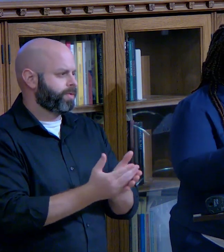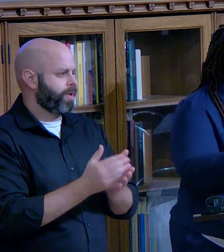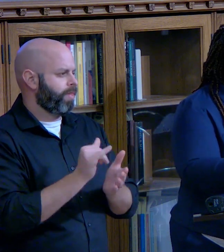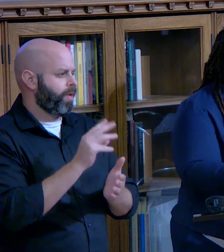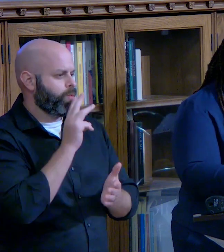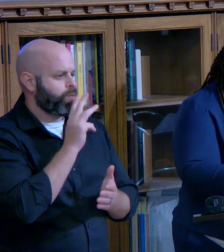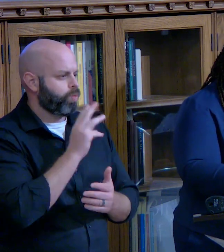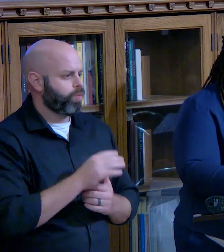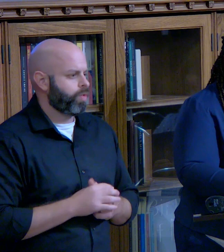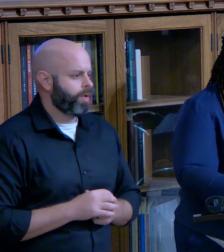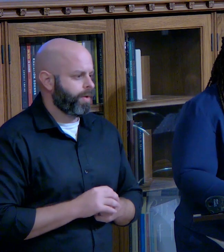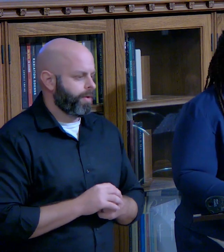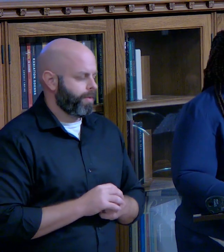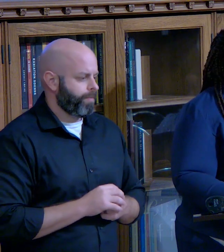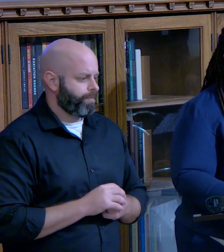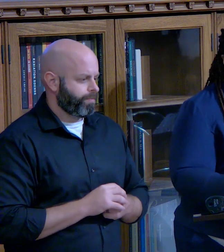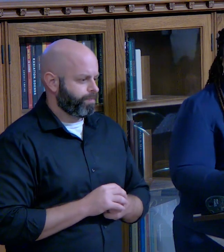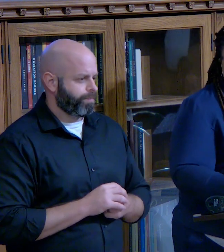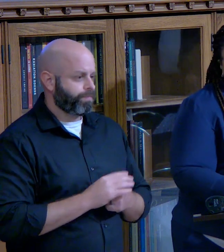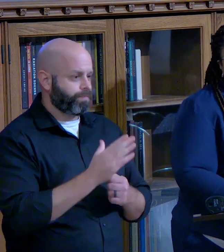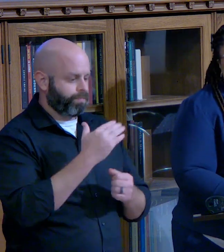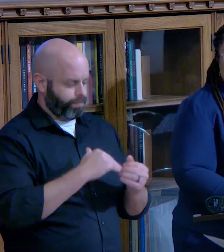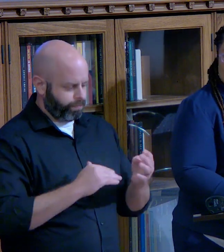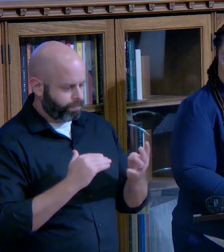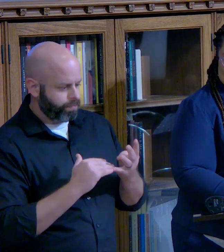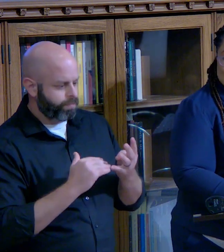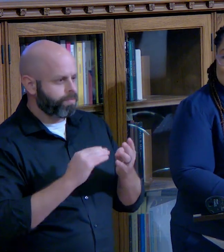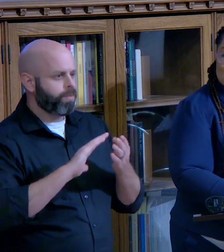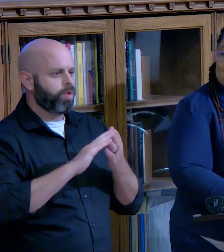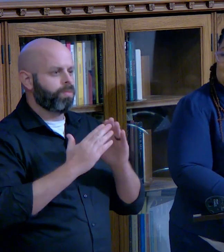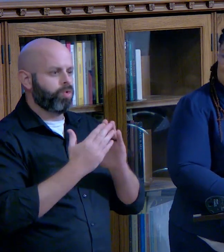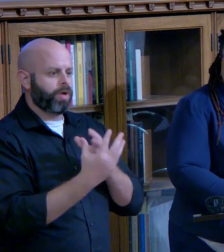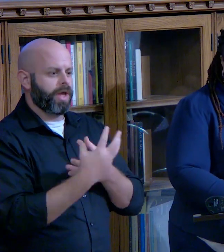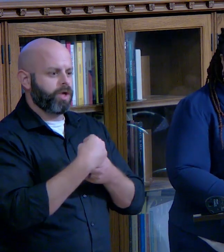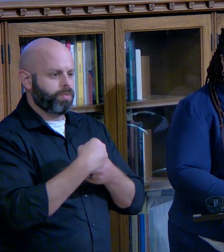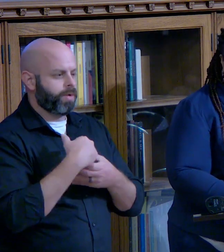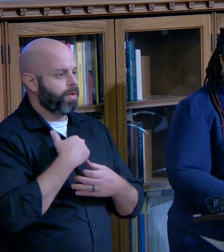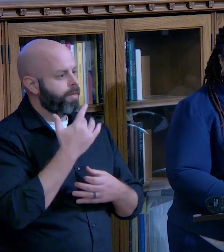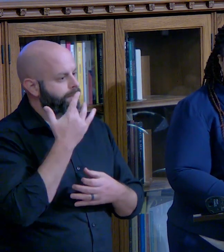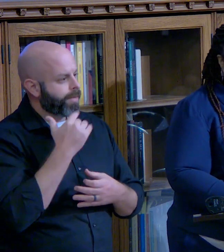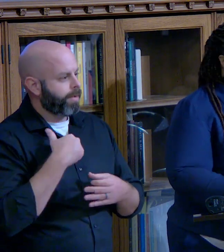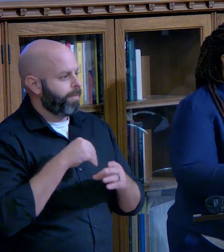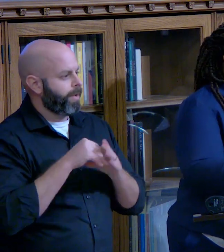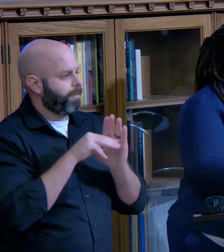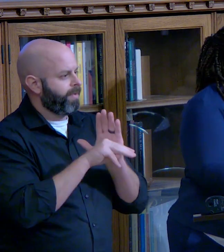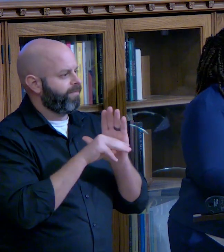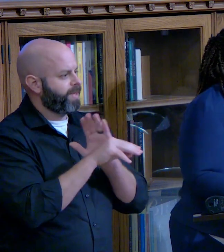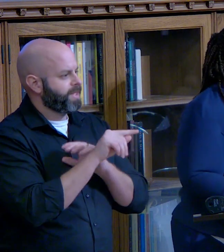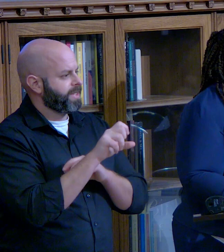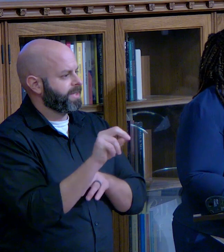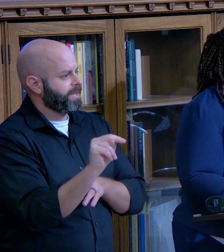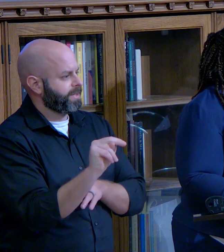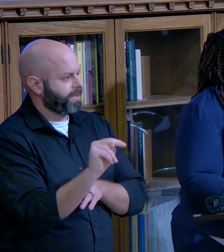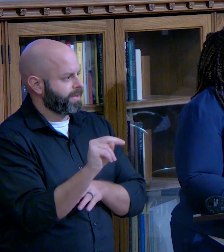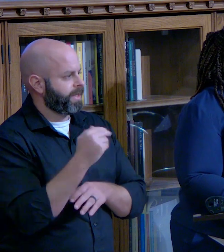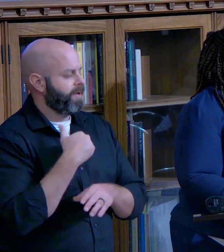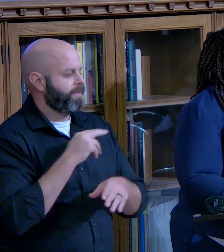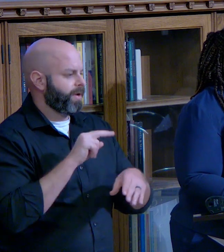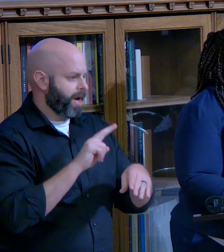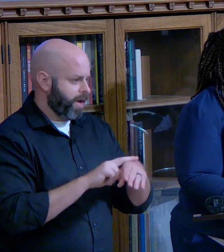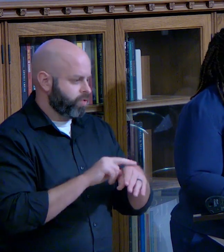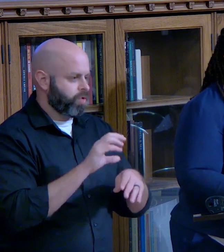water Community engagement I'm lucky I'm in Memphis Tennessee so we have the national Civil